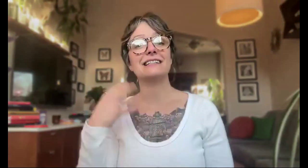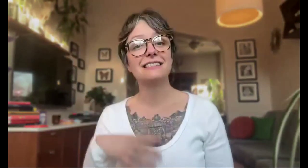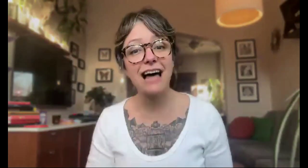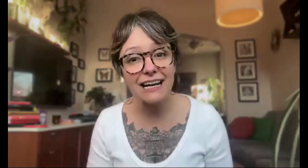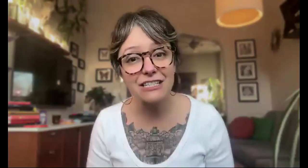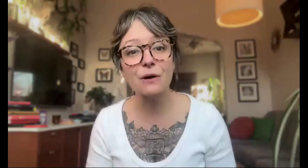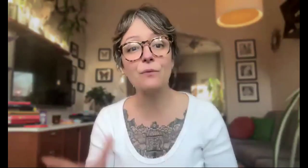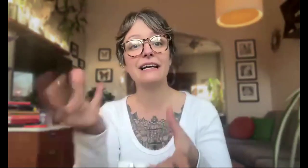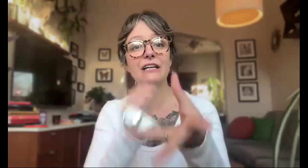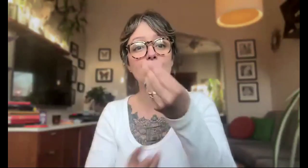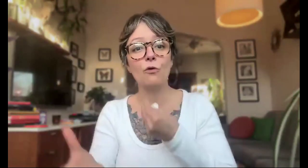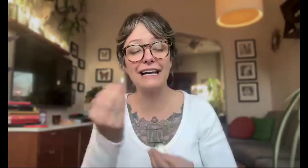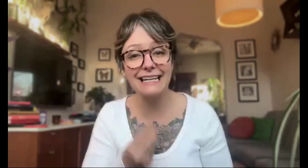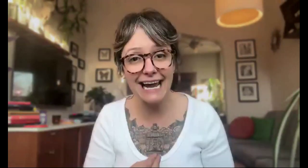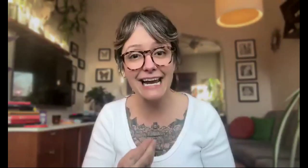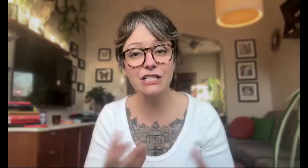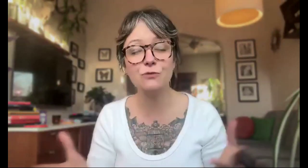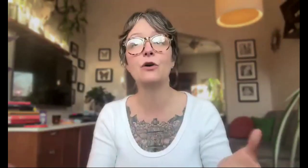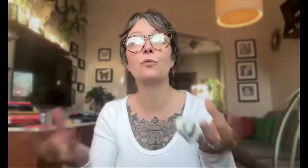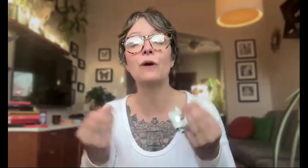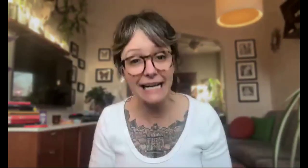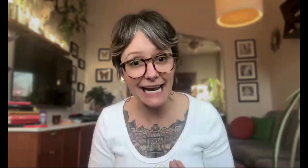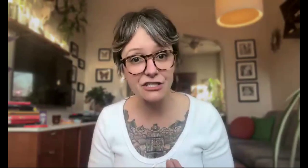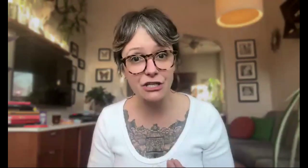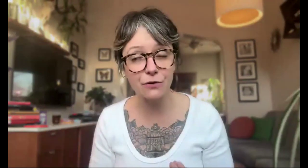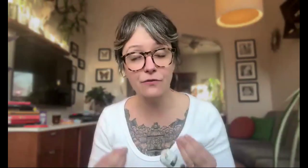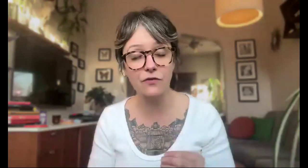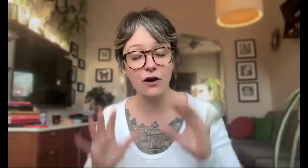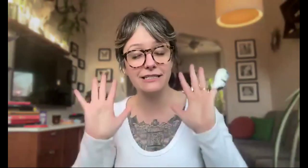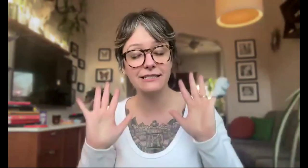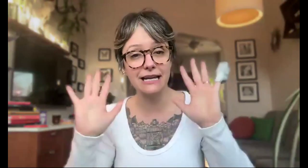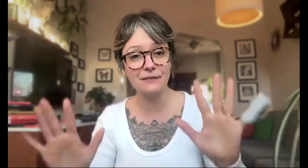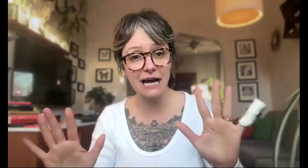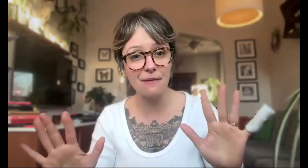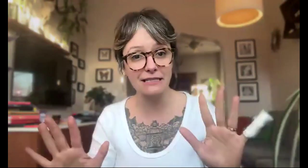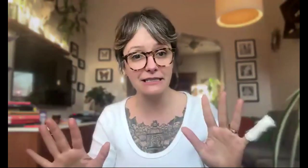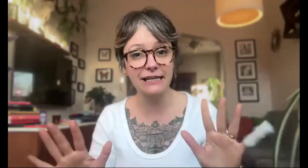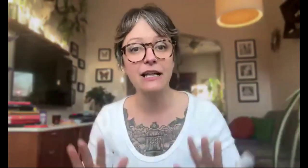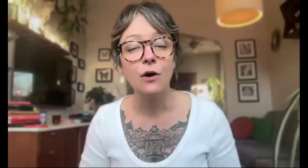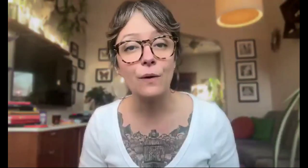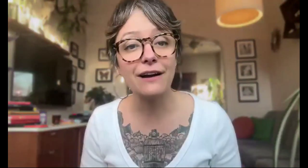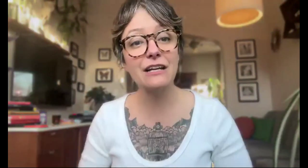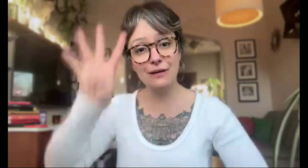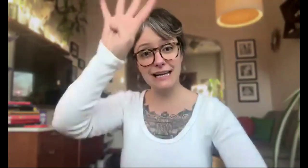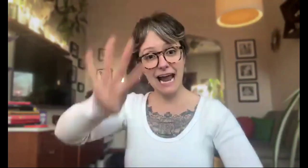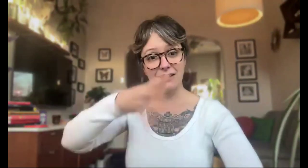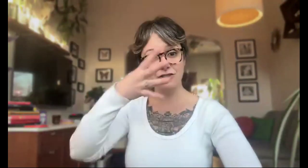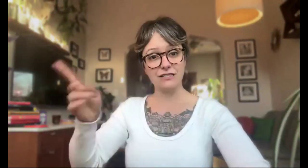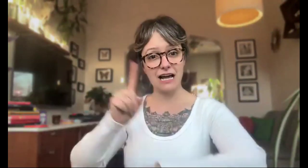a sign to it. We're getting you more engaged. We are re-engaging you if you've already stepped out mentally. We are now doing calendar